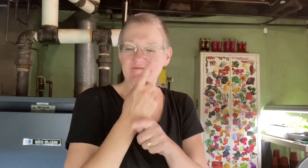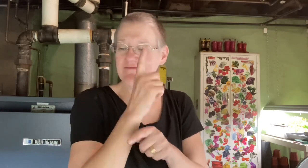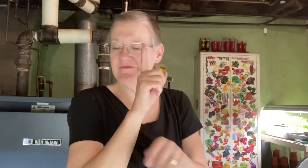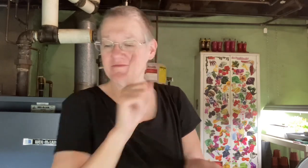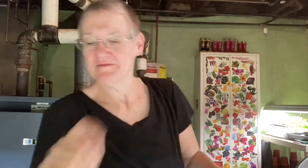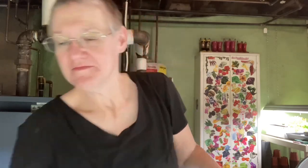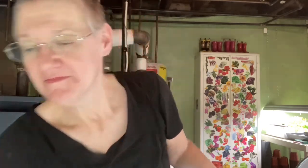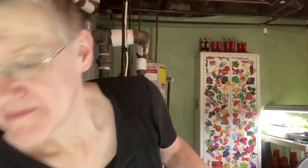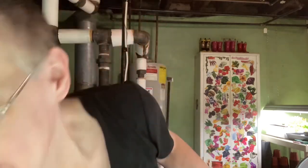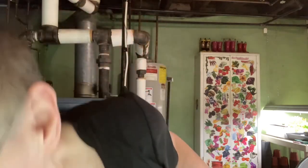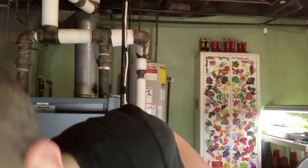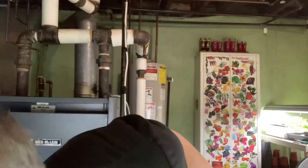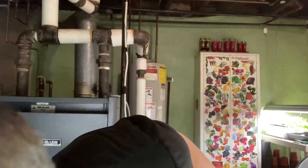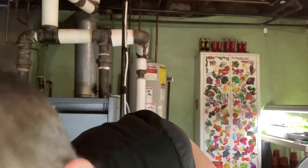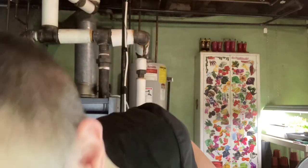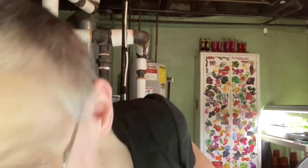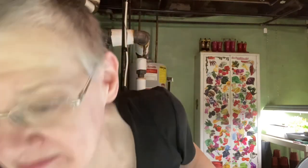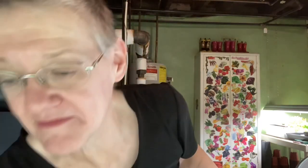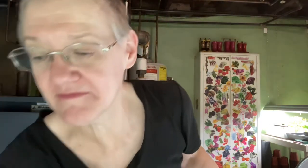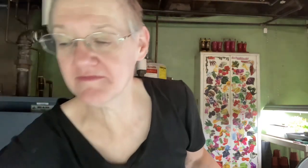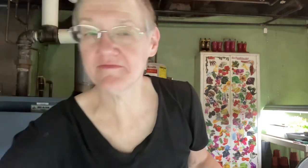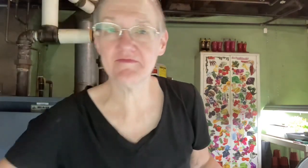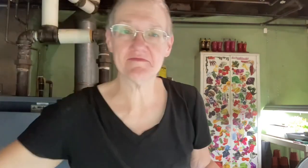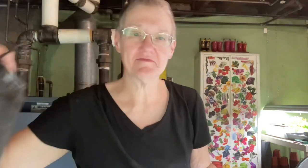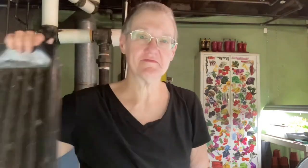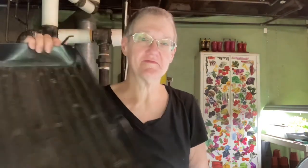What I have are still just the regular old flimsy trays. Here, let